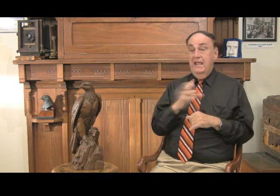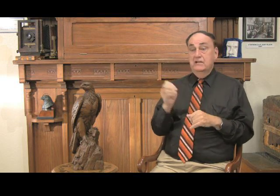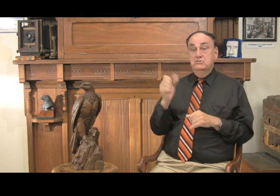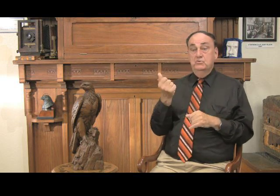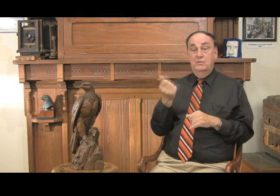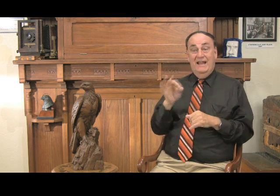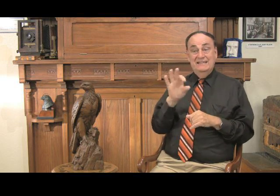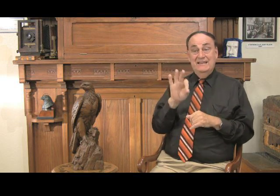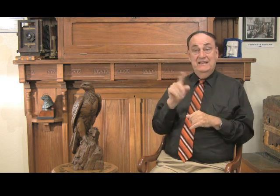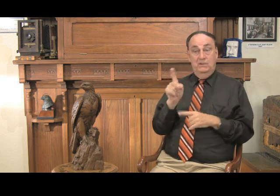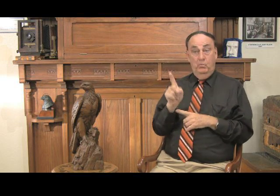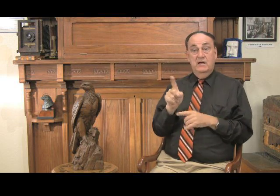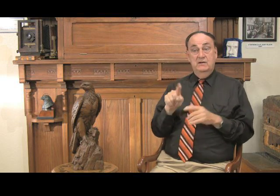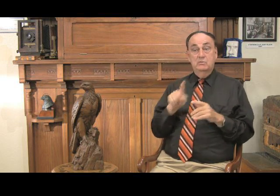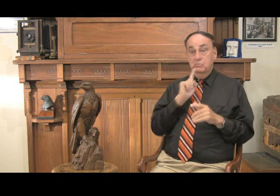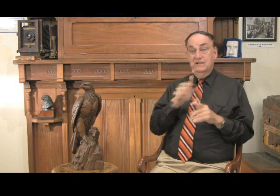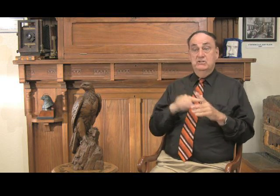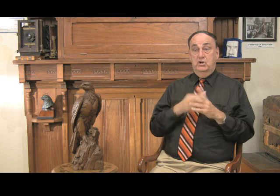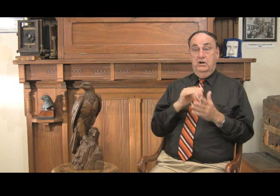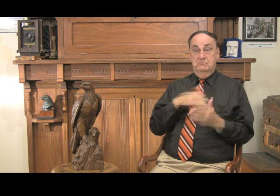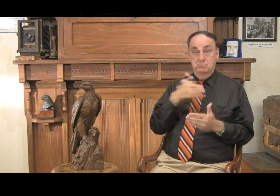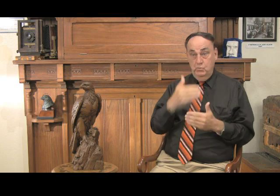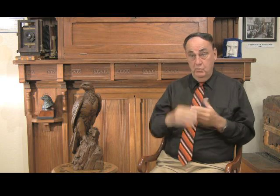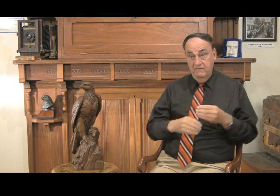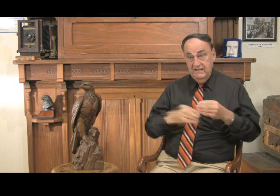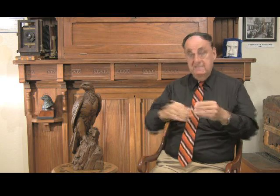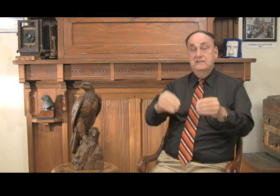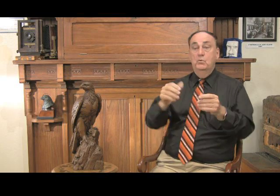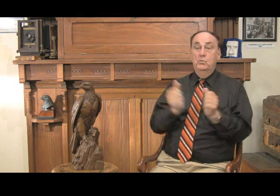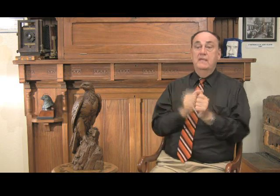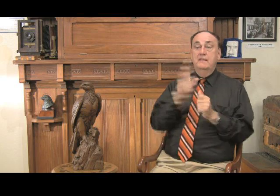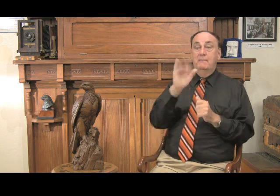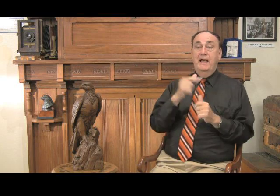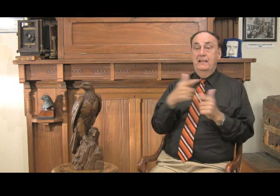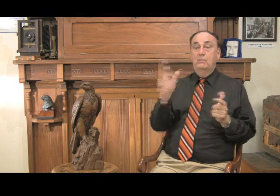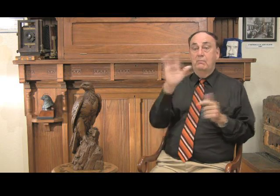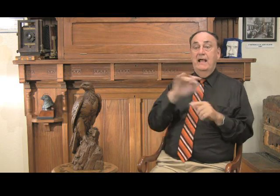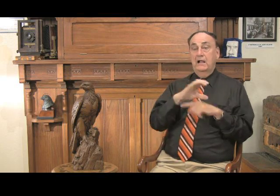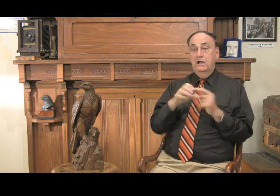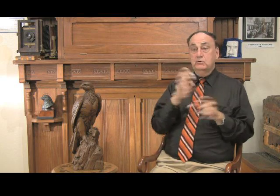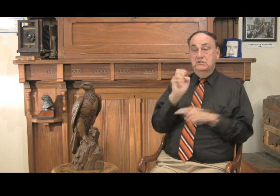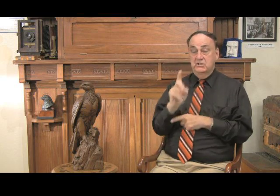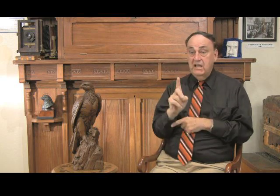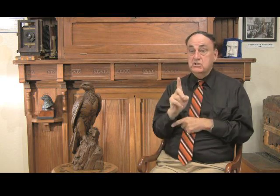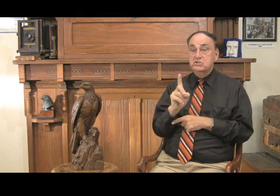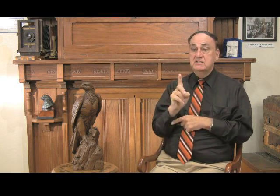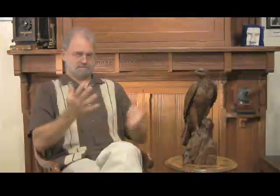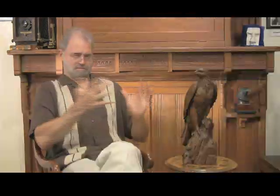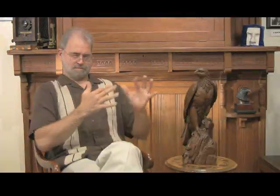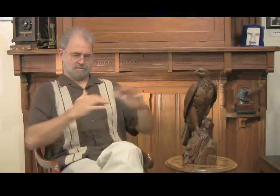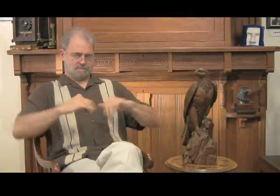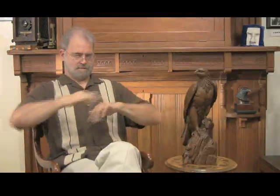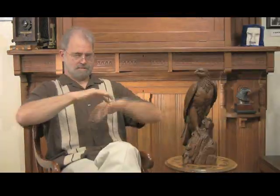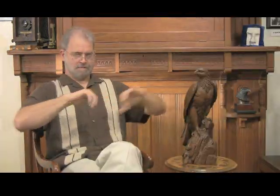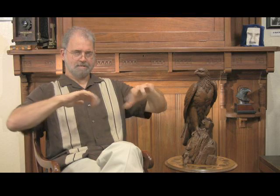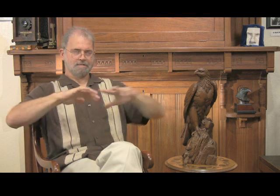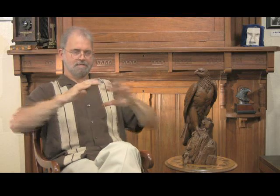in 1991 was really when we started moving ahead with bilingual and bicultural